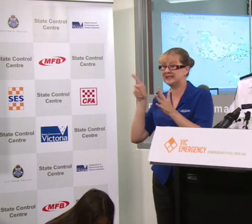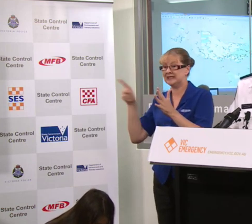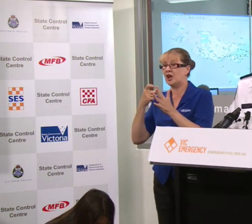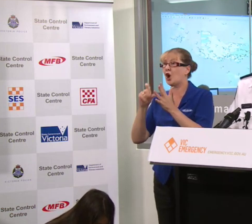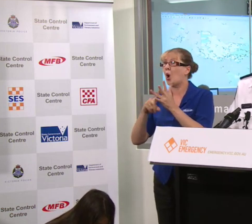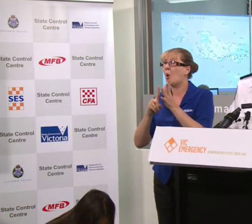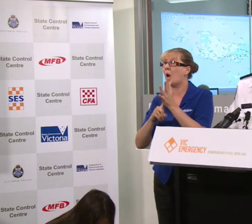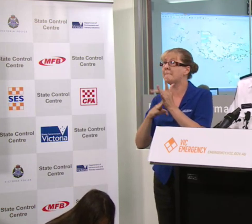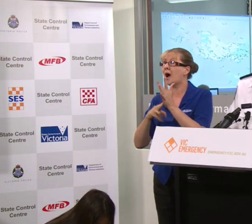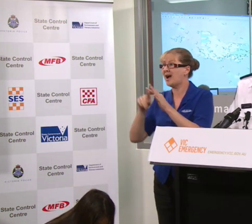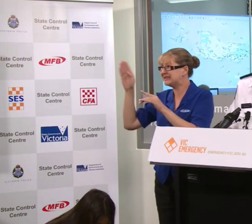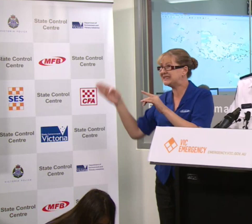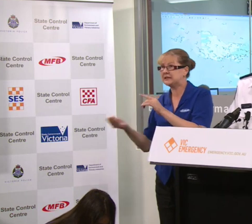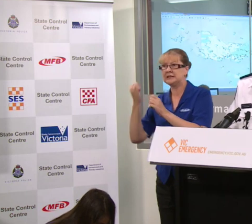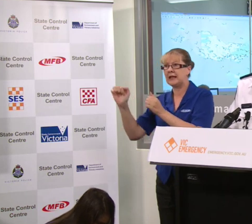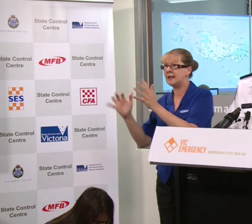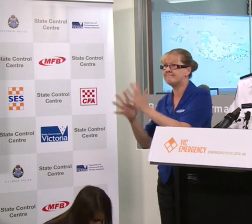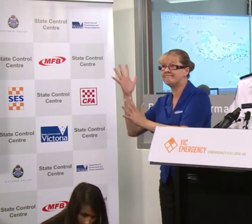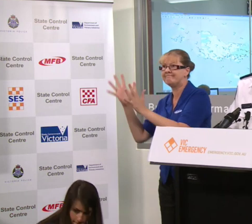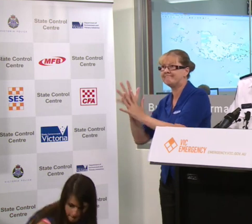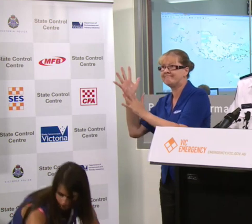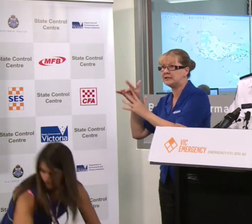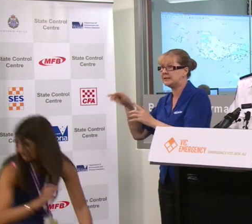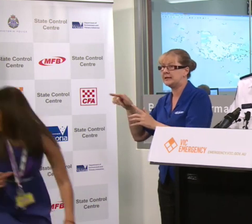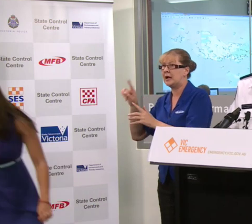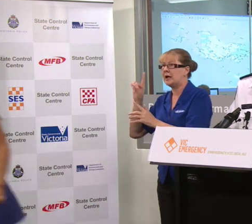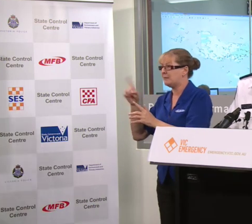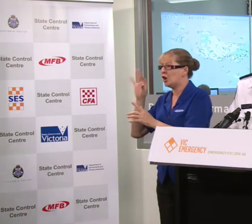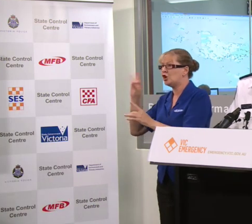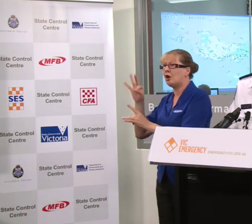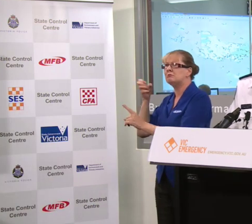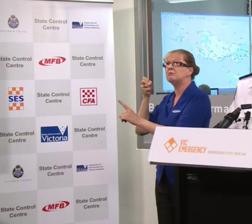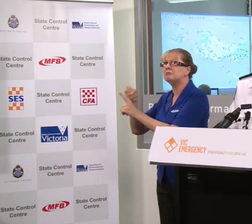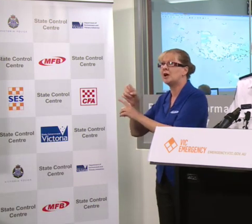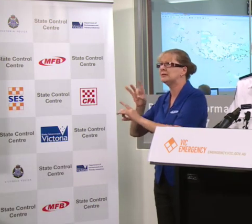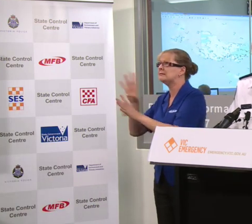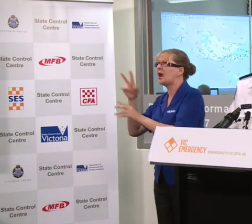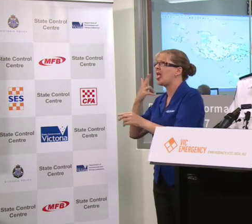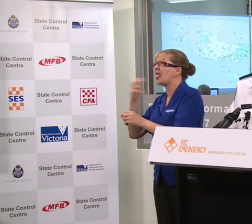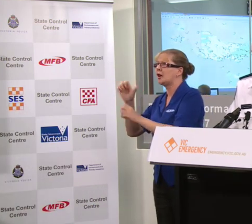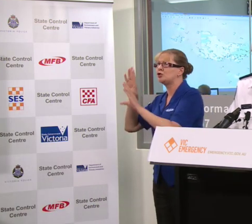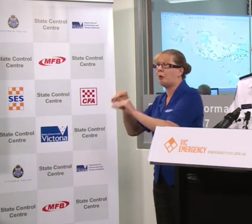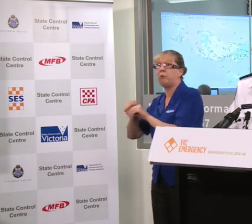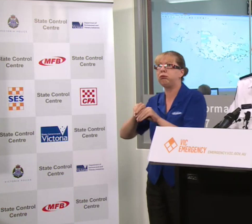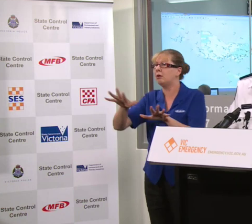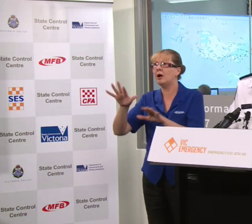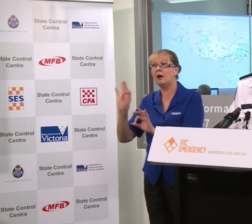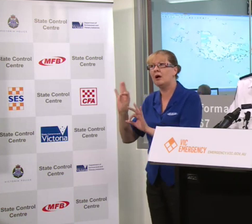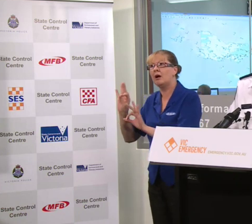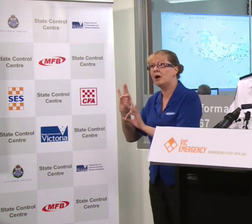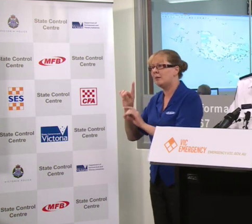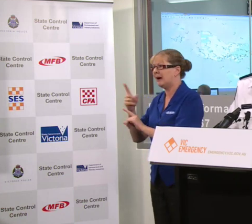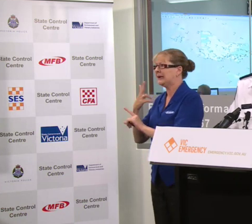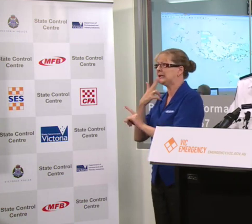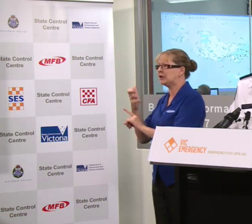burning. It still has not impacted on the ability to produce power, but it is in an area that is